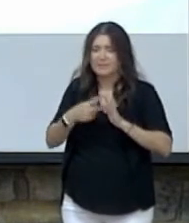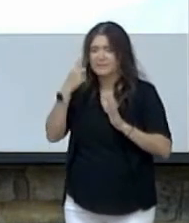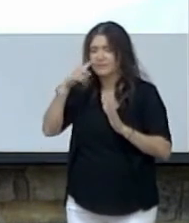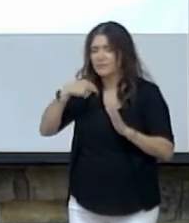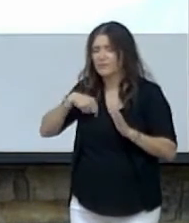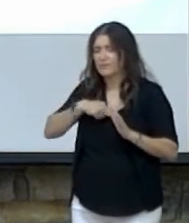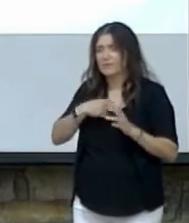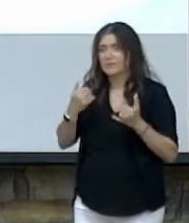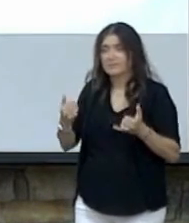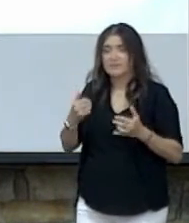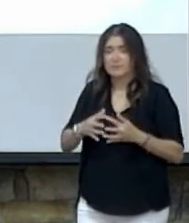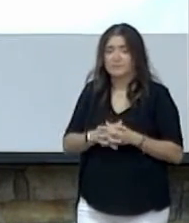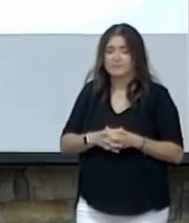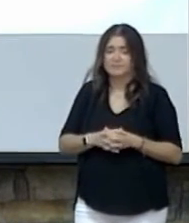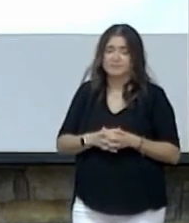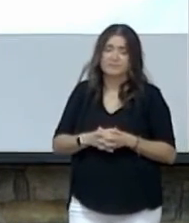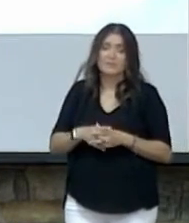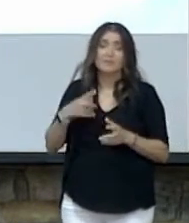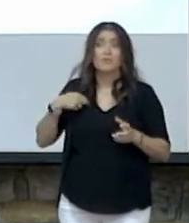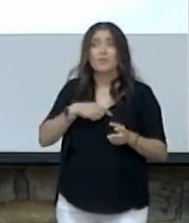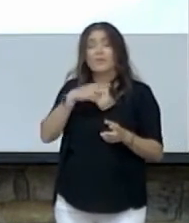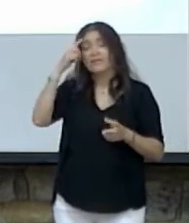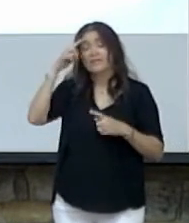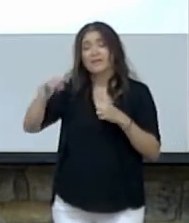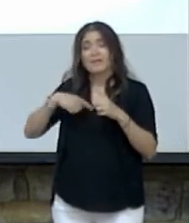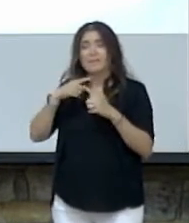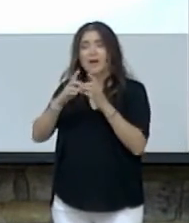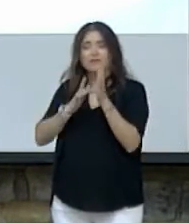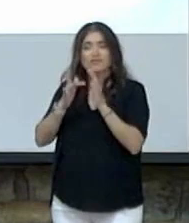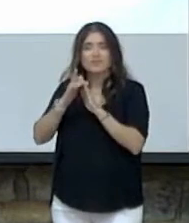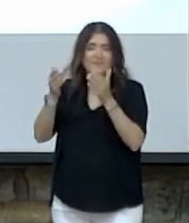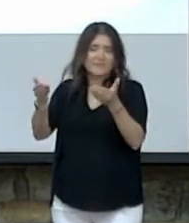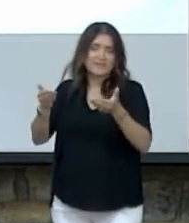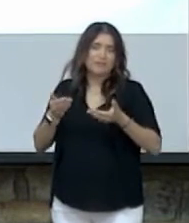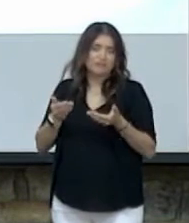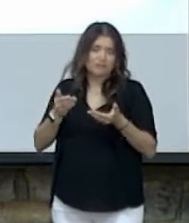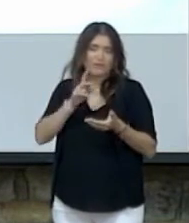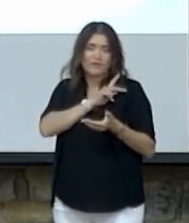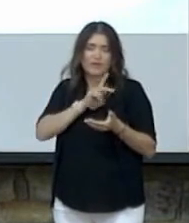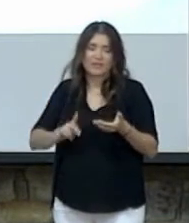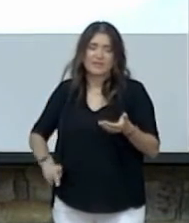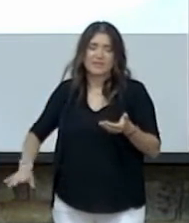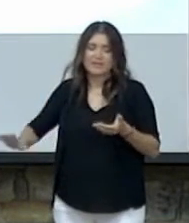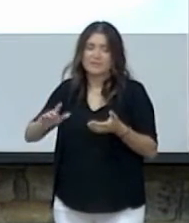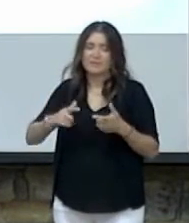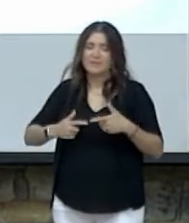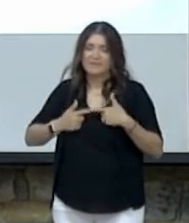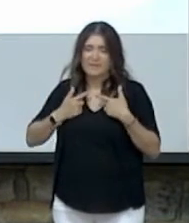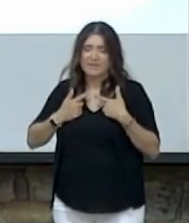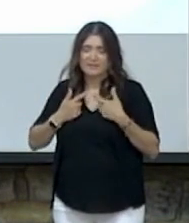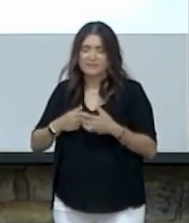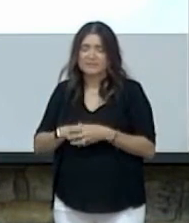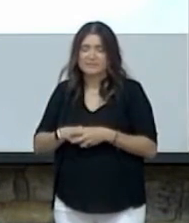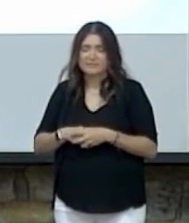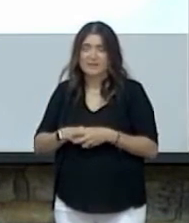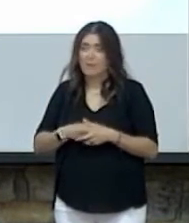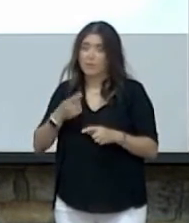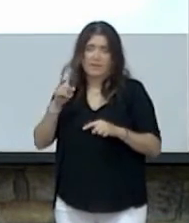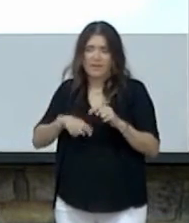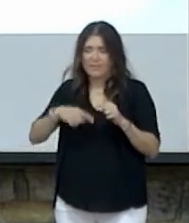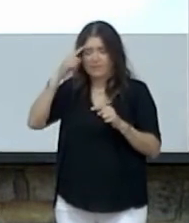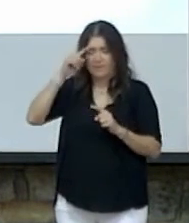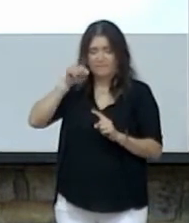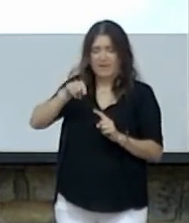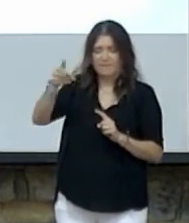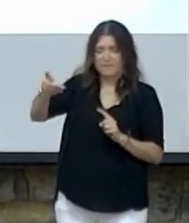now. And so we think about Jesus' invitation to kingdom living. And we can't think about that invitation without looking at the